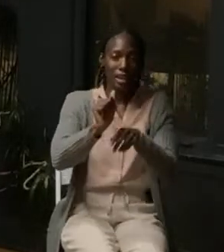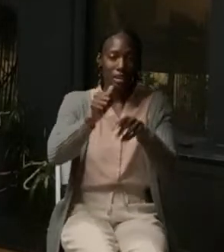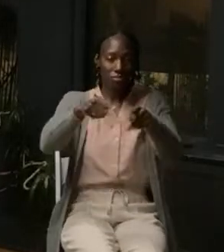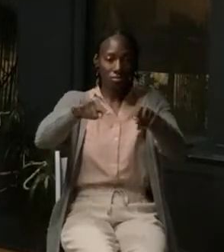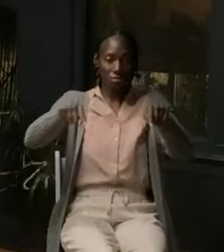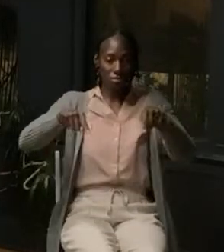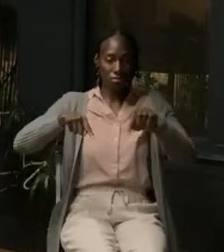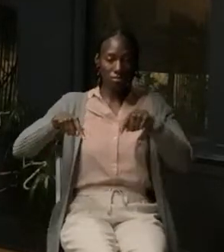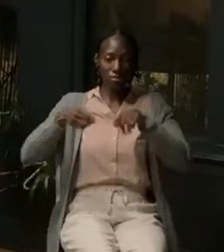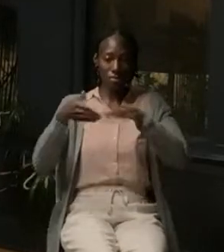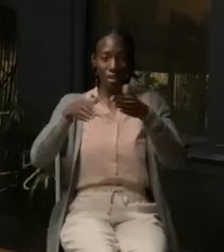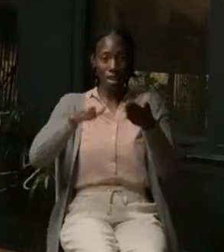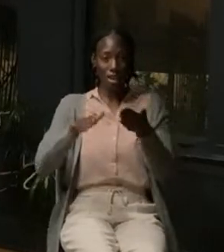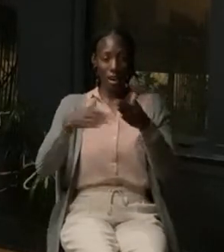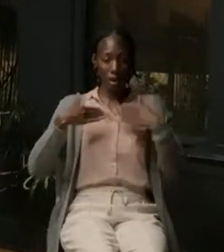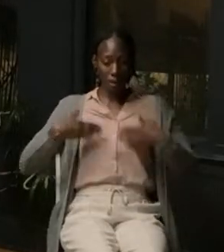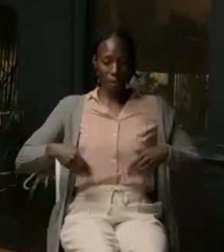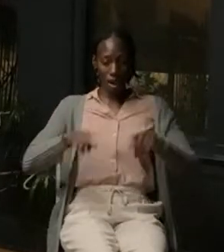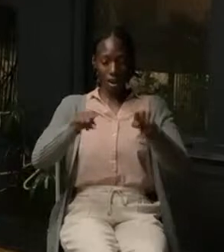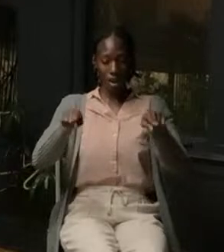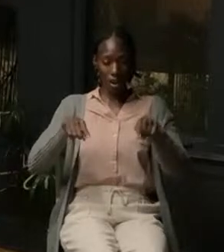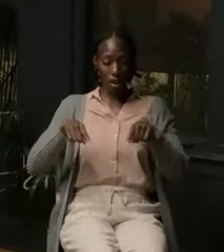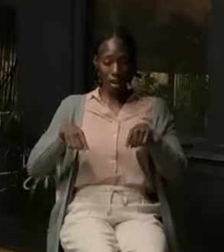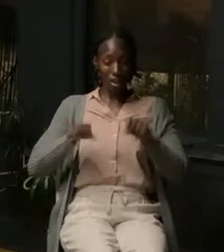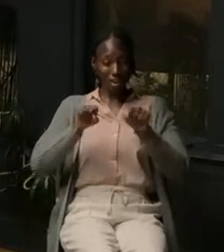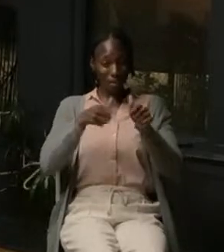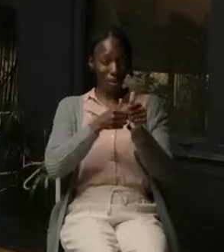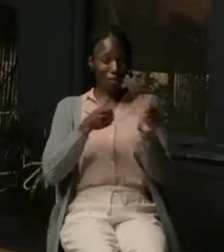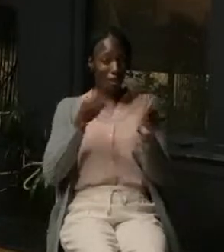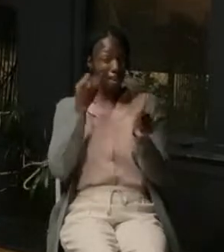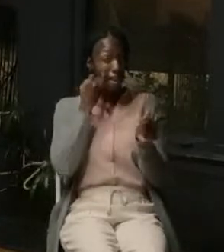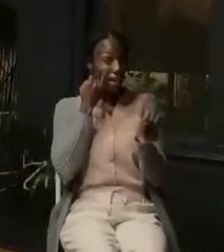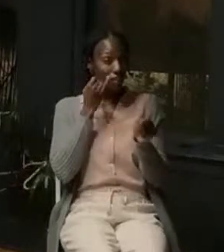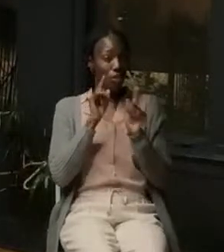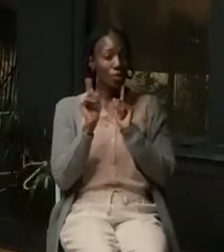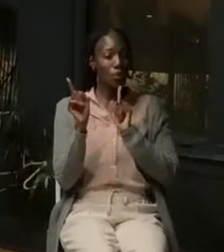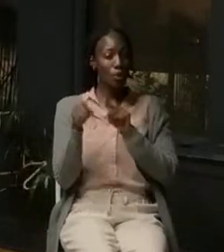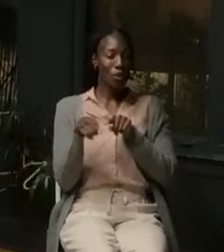avoided by just ordering the salmon.